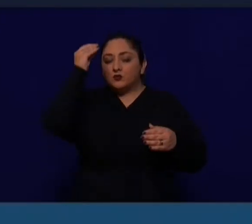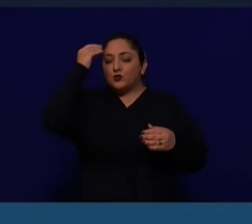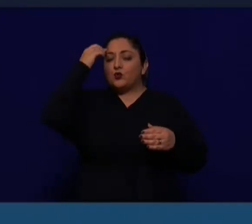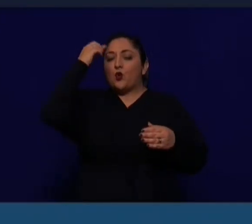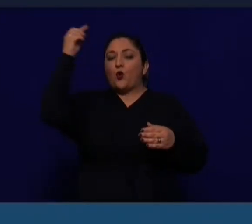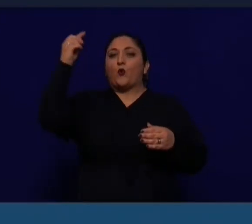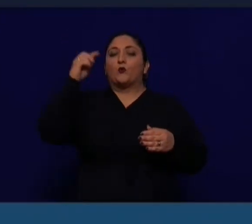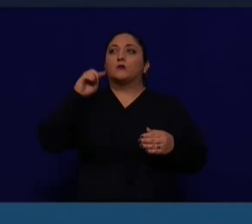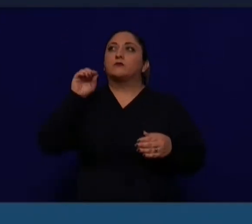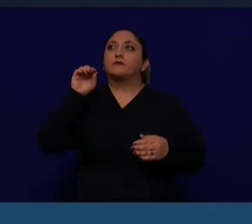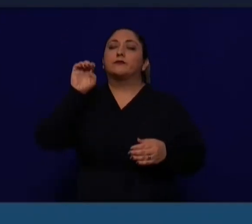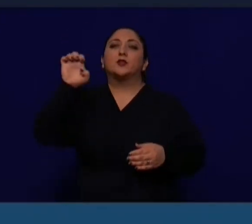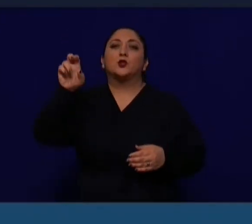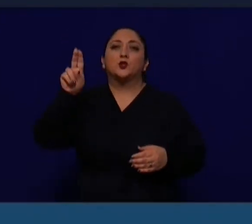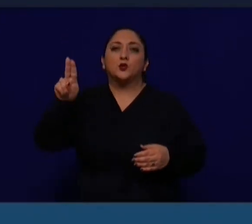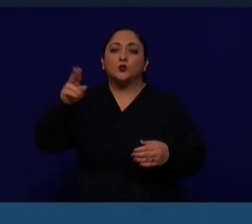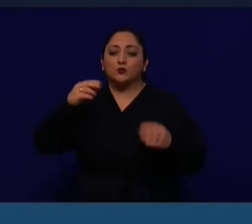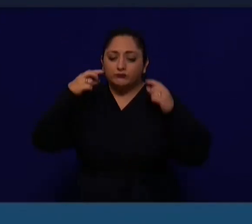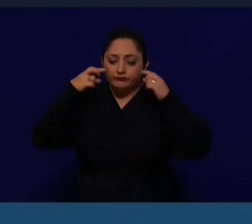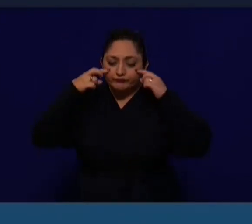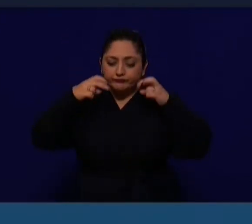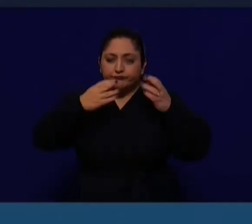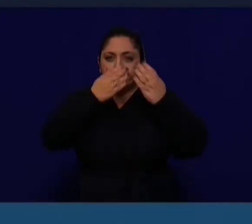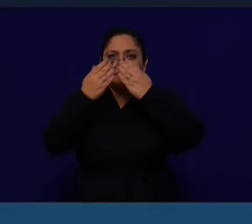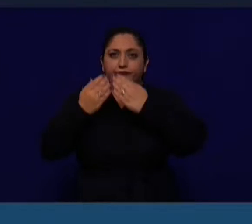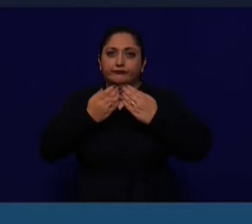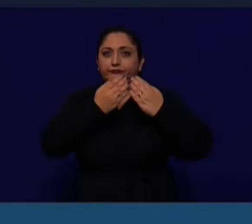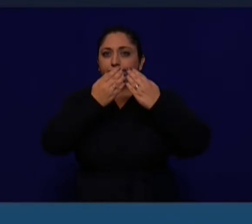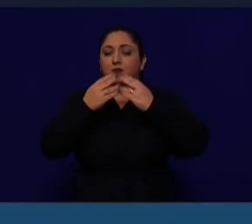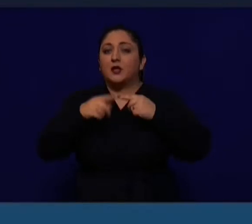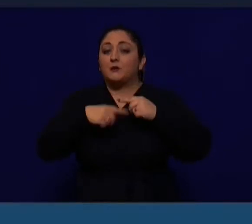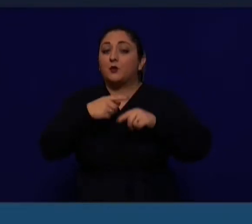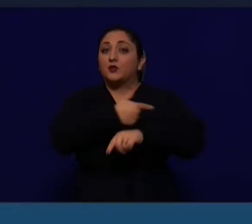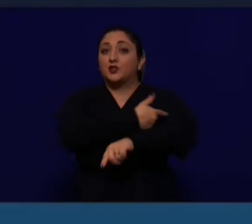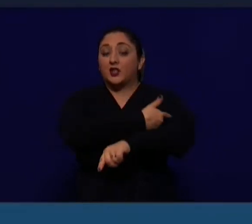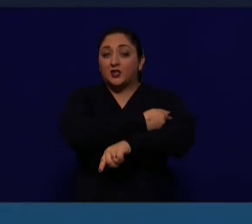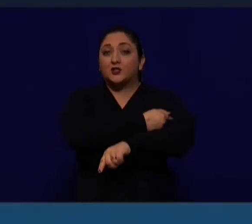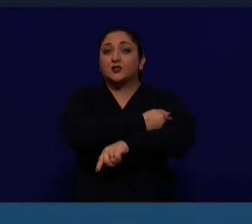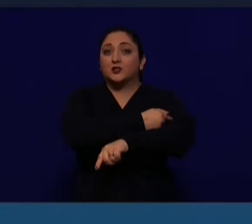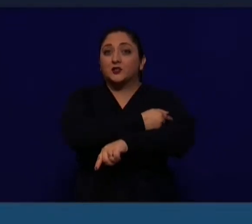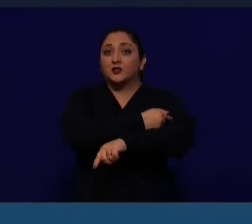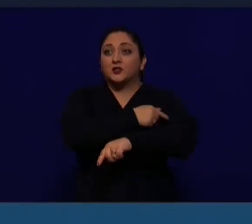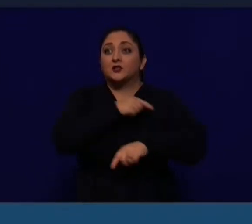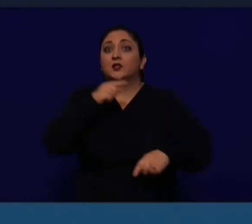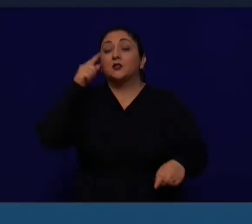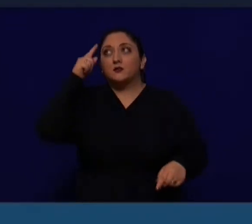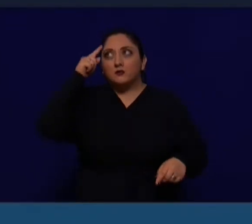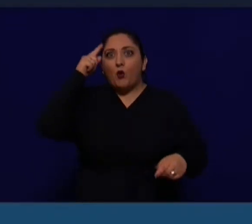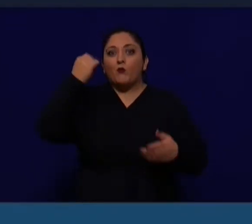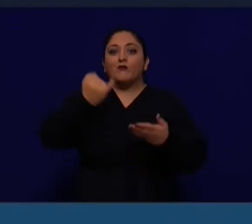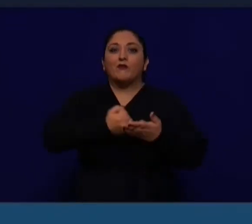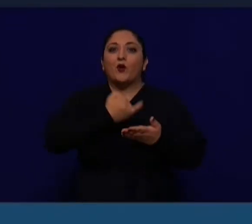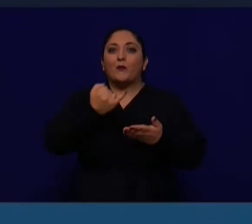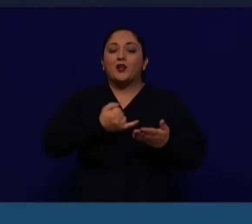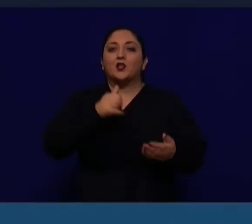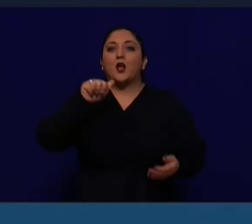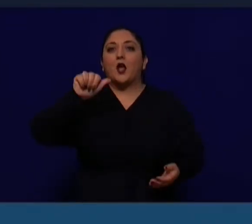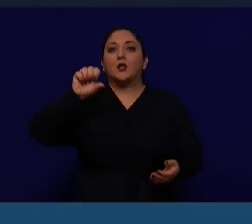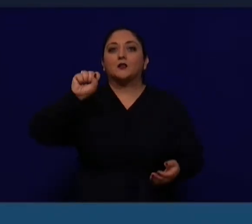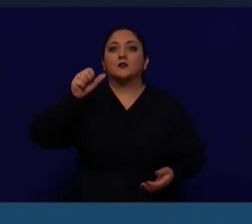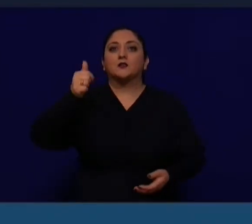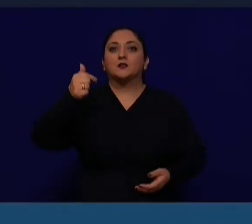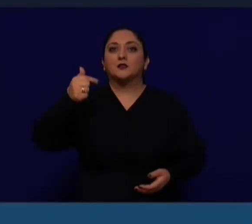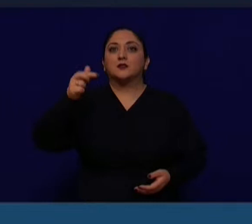from the real vaccination program in various countries, and we have more news about AstraZeneca, whereby the clinical trials